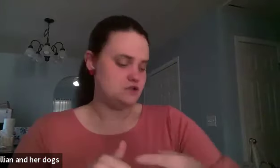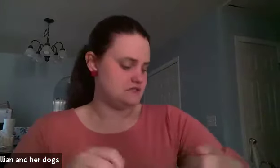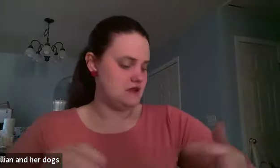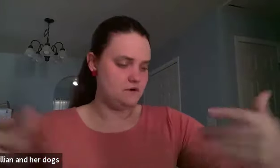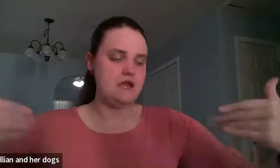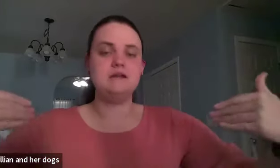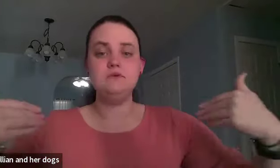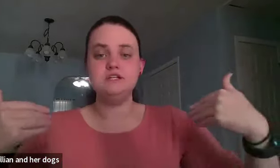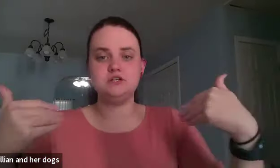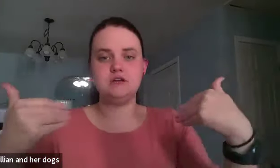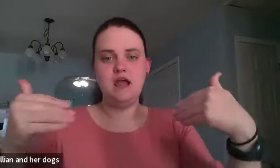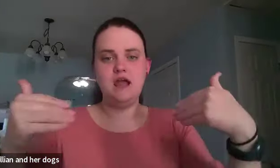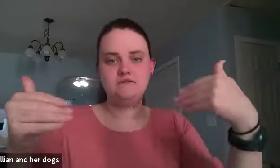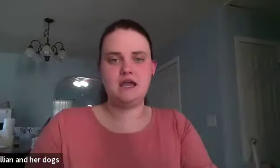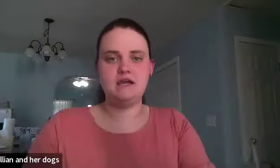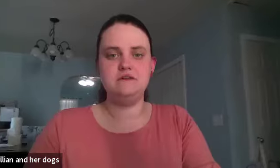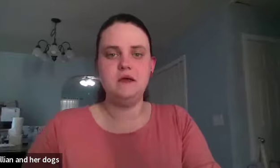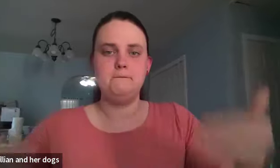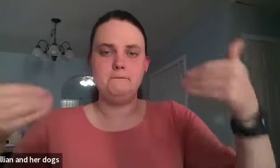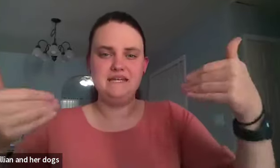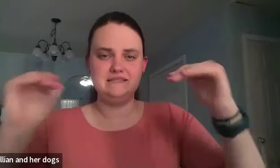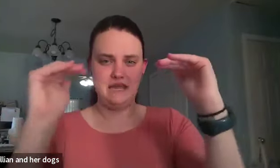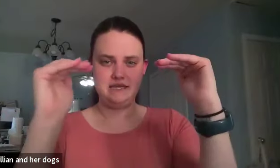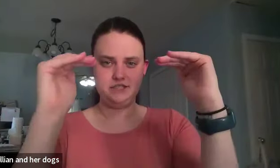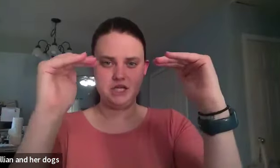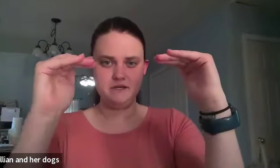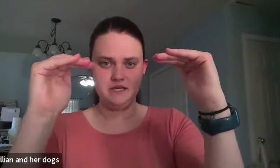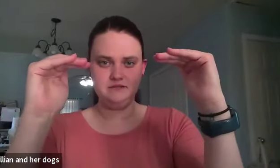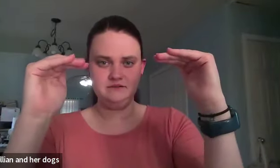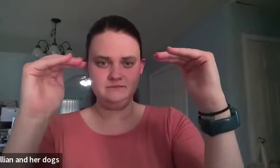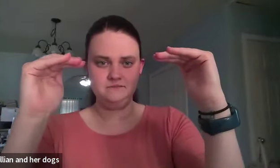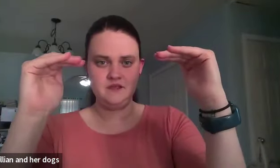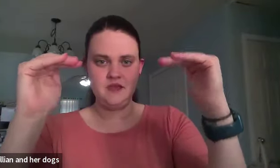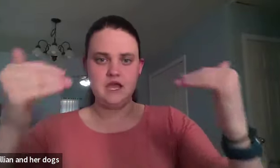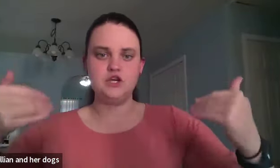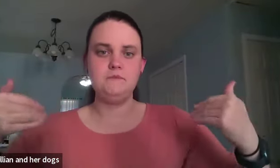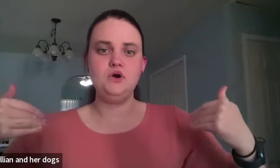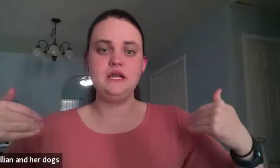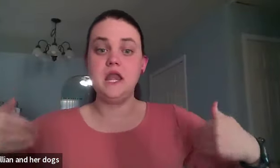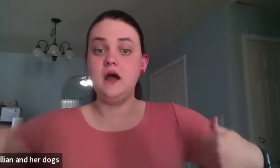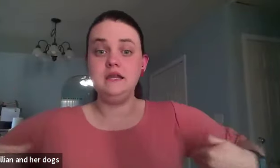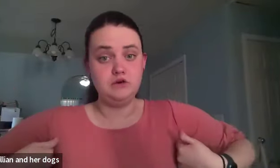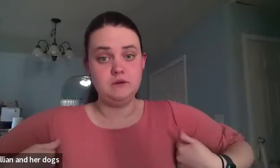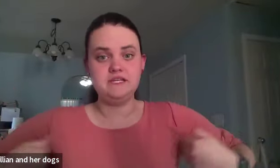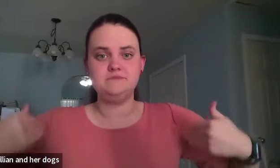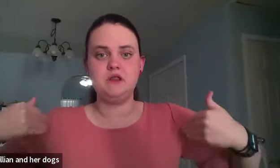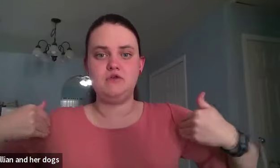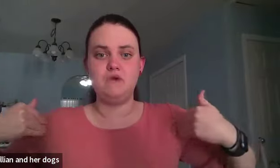So the sign for animal is you're going to have this kind of bent hand shape again, and you're going to put it not in your armpits, but like